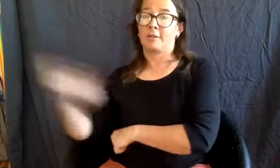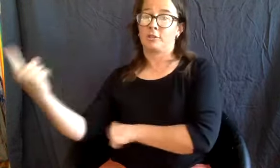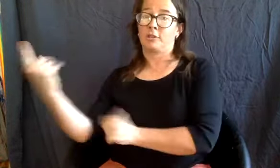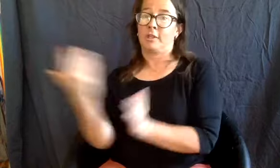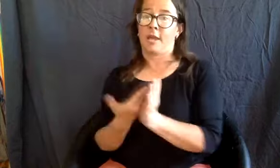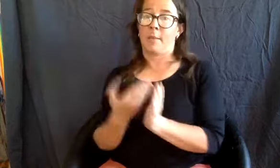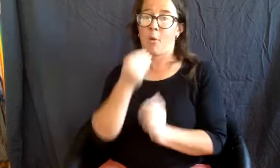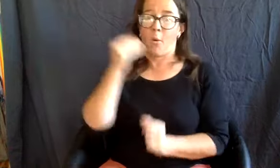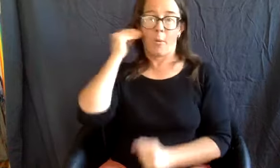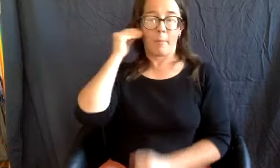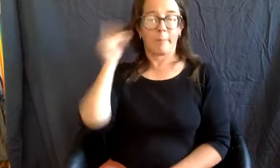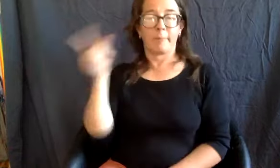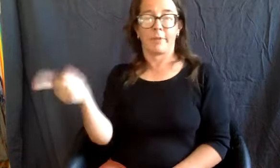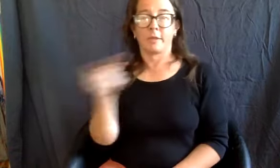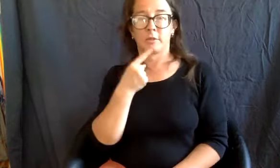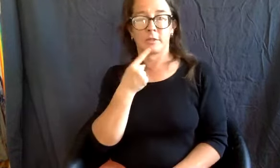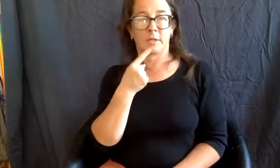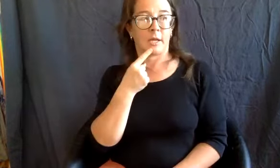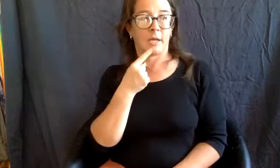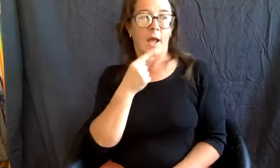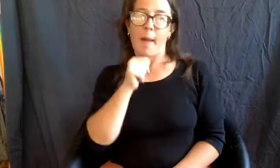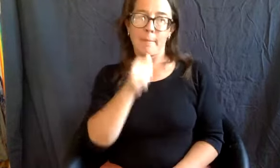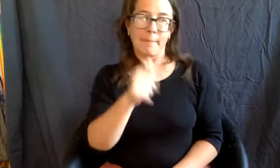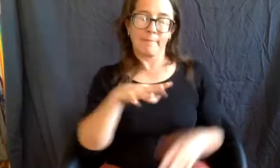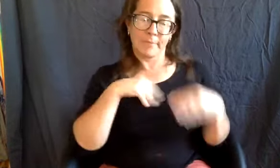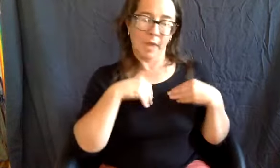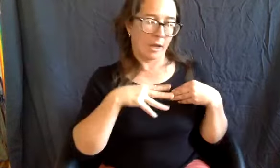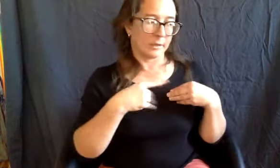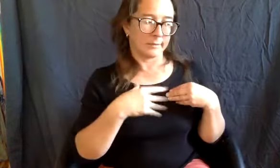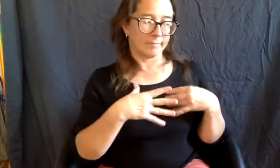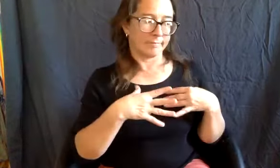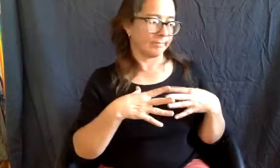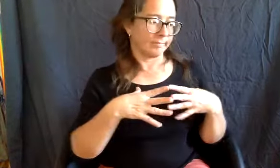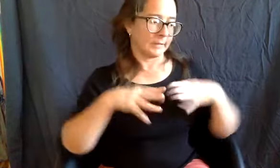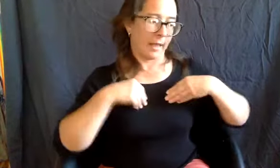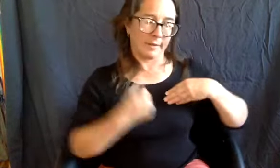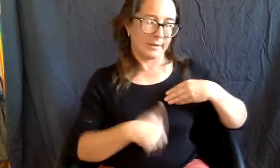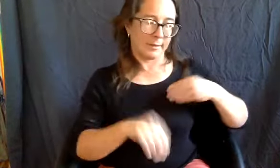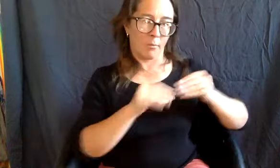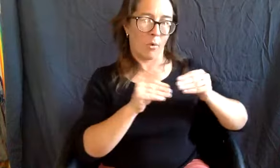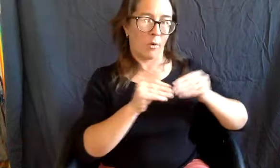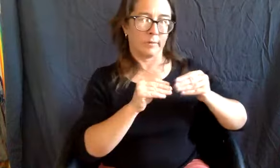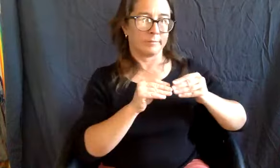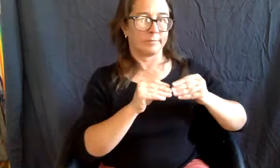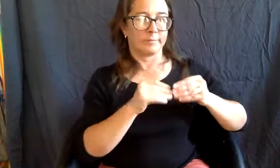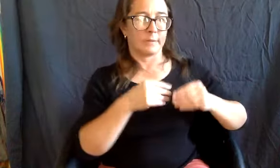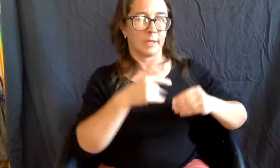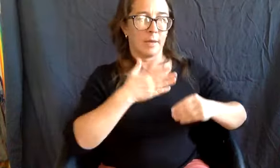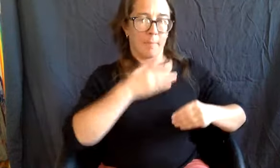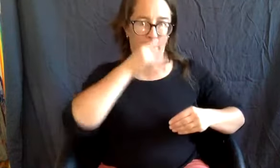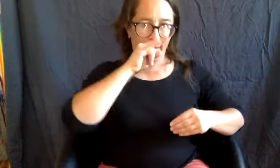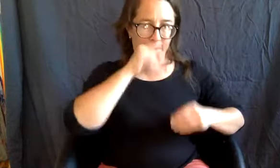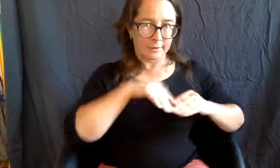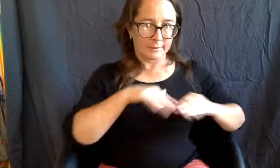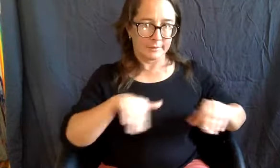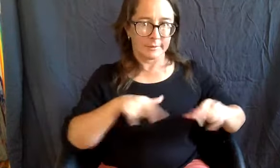still have 4 volume left. So let's try for this weekend, and I'll get it all together. And I'm so sorry. And I truly meant, but it just never kind of